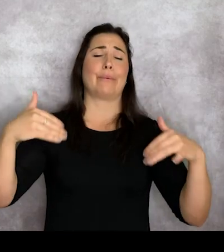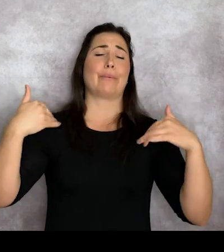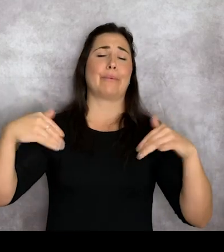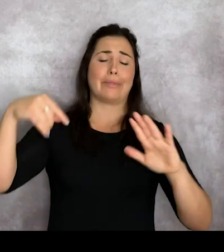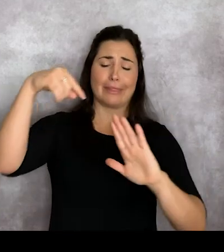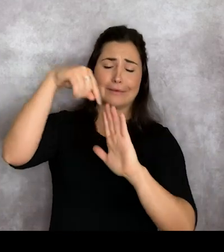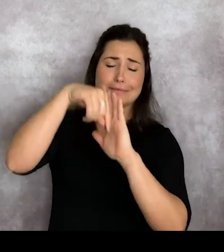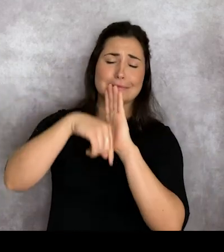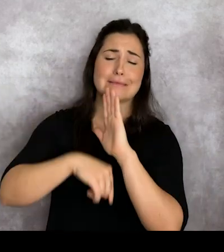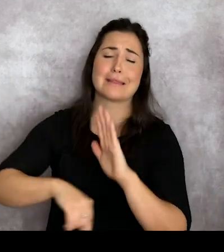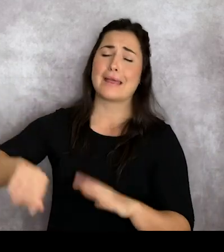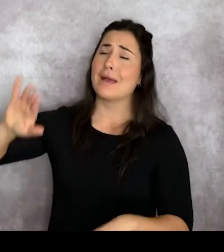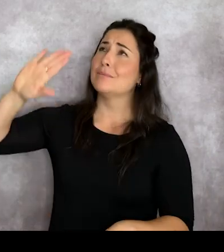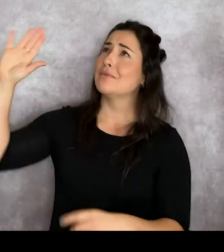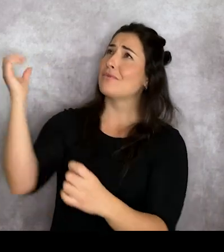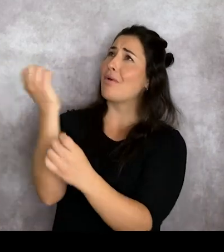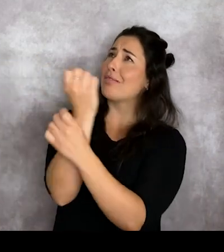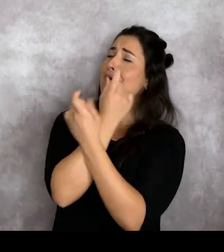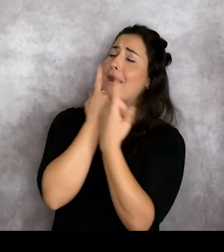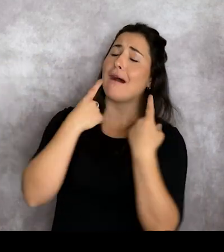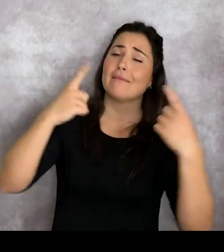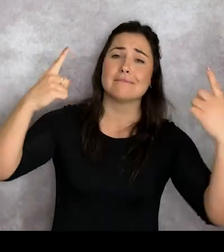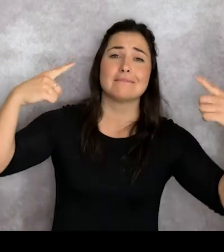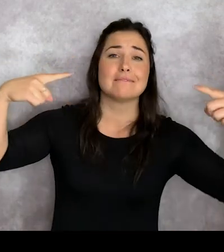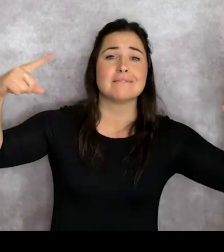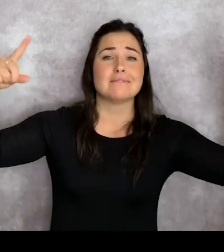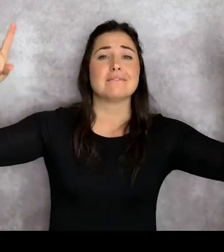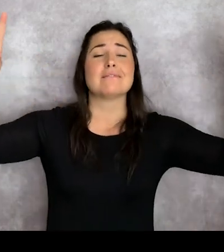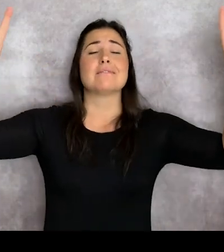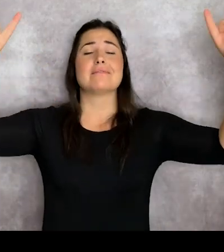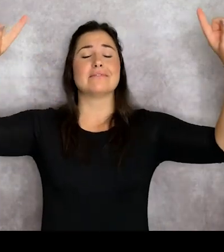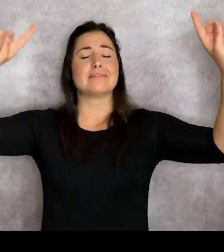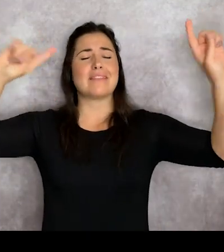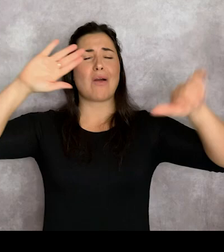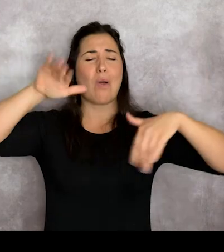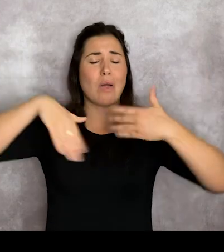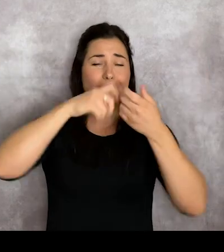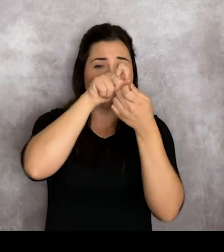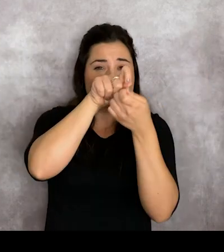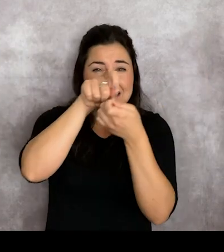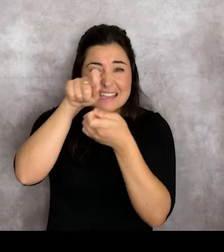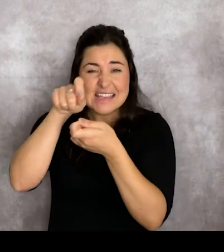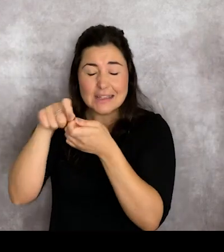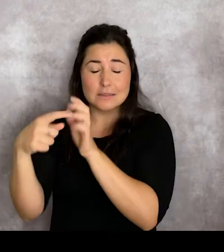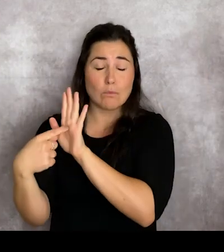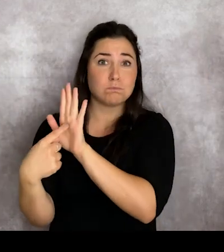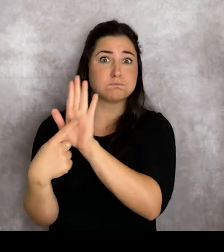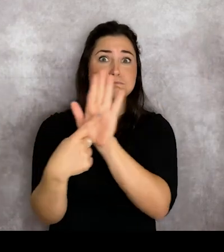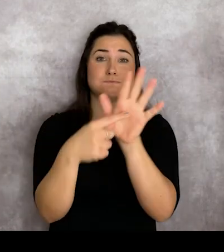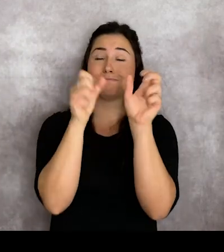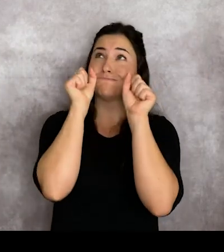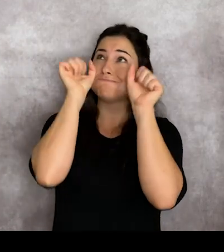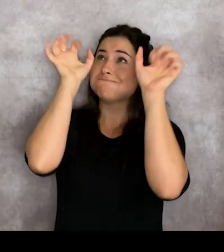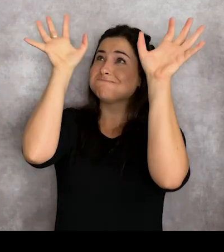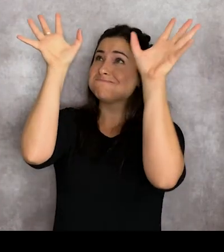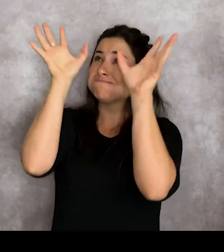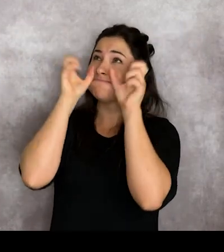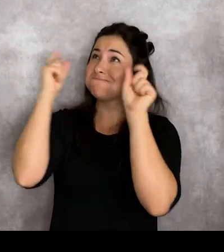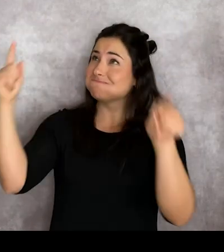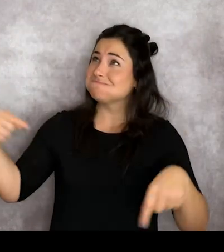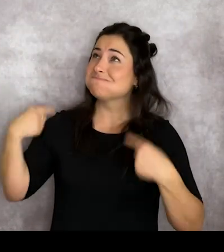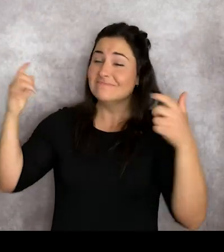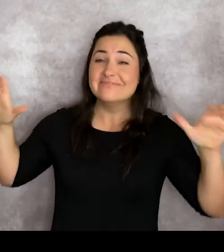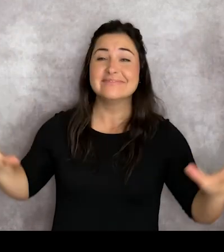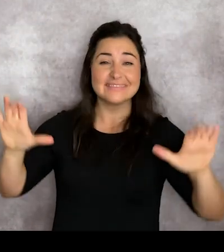unveiling the depths of your love, each detail revealing wonder, all